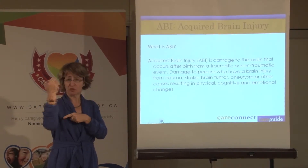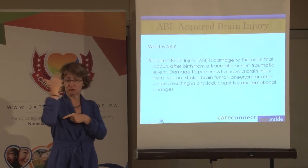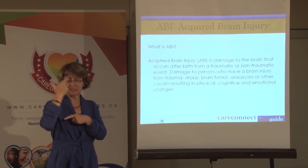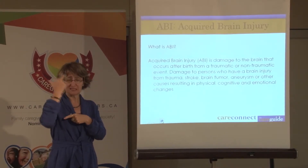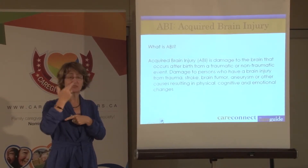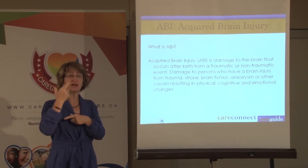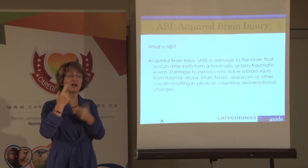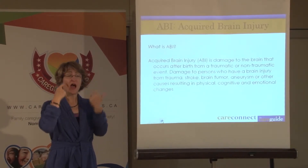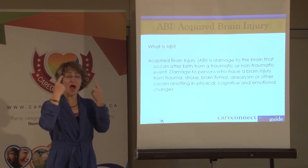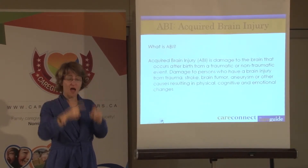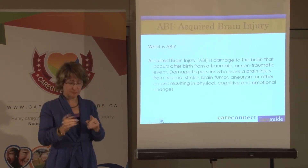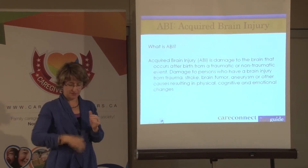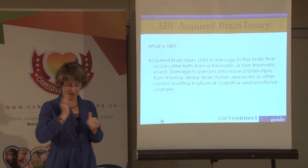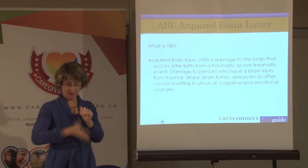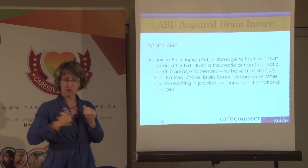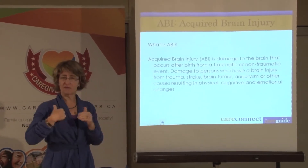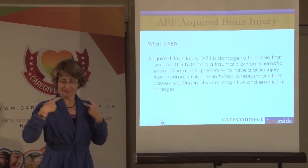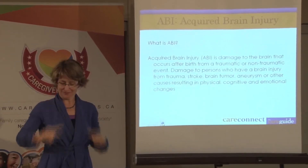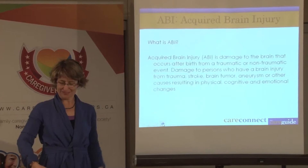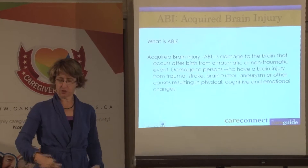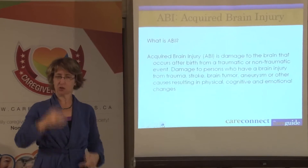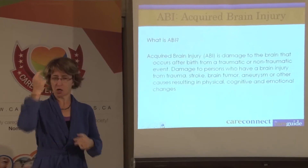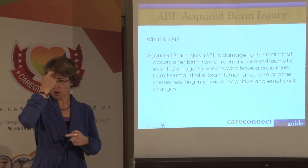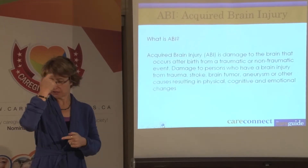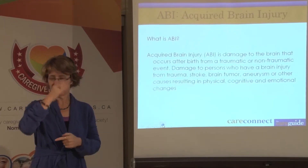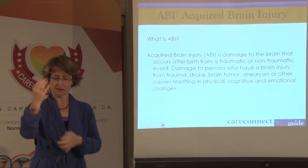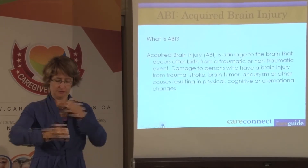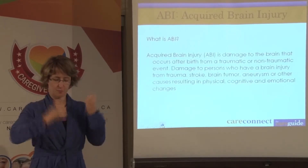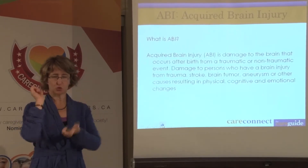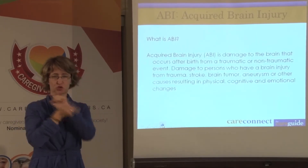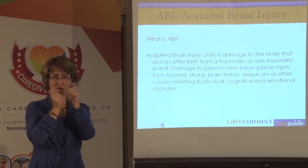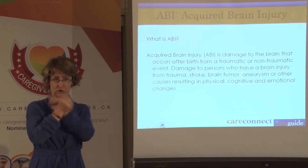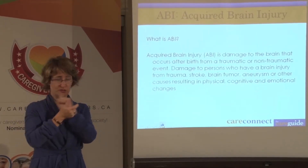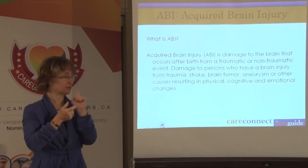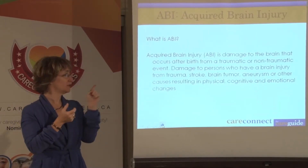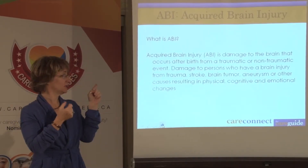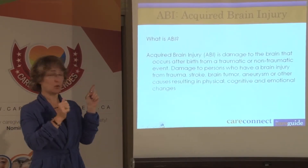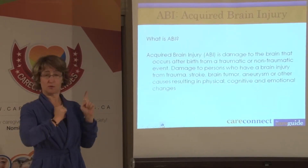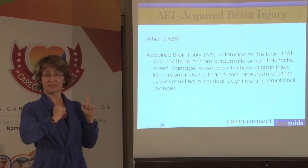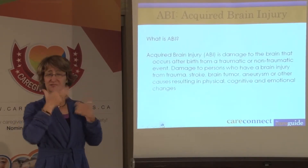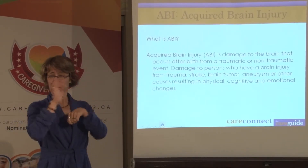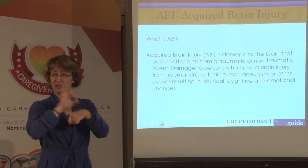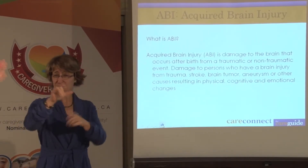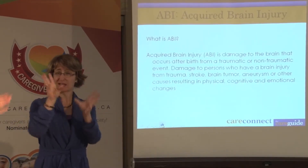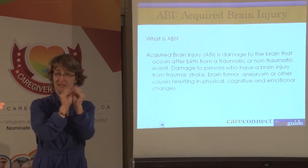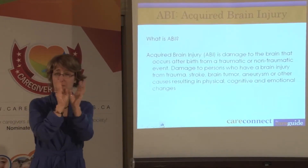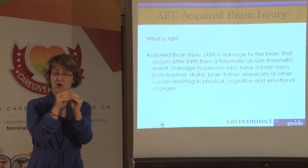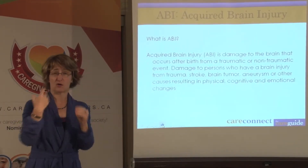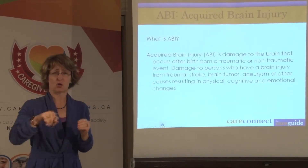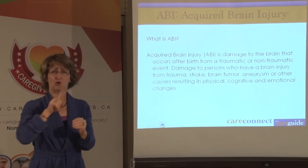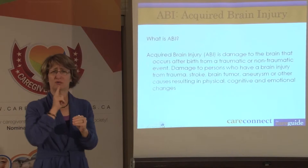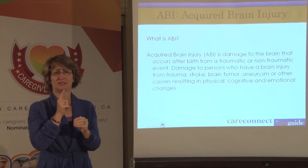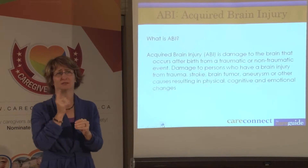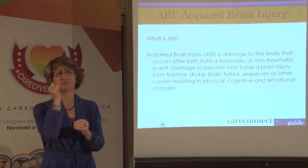in physical, cognitive, and emotional changes. So when I went to the seminar about acquired brain injury, it's a huge